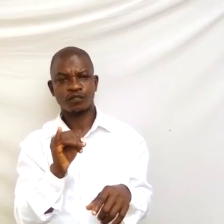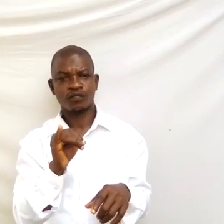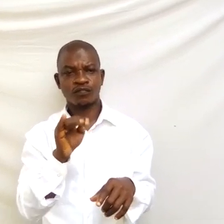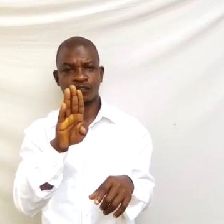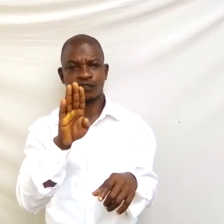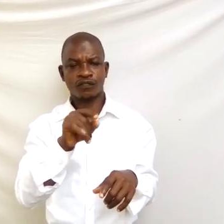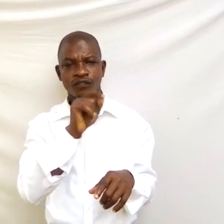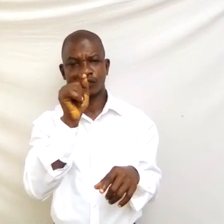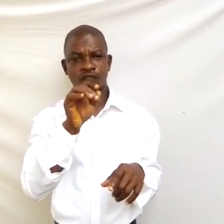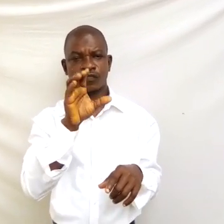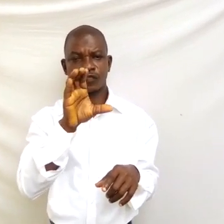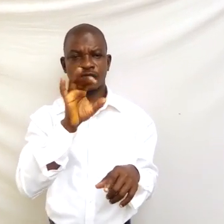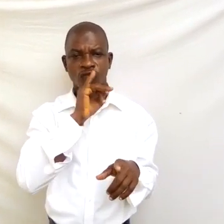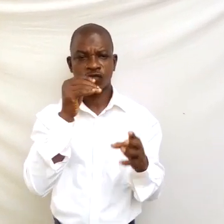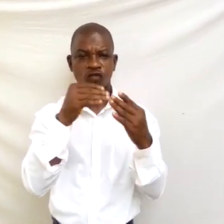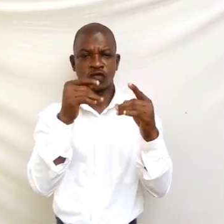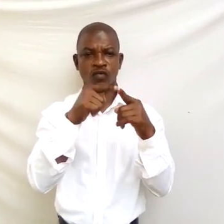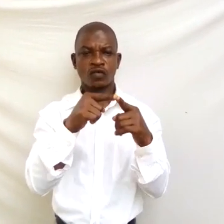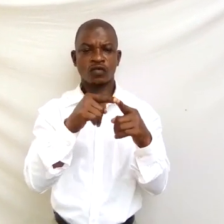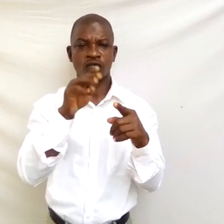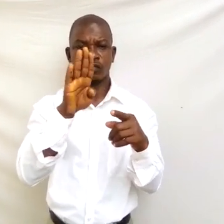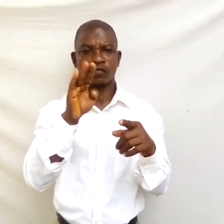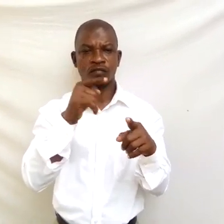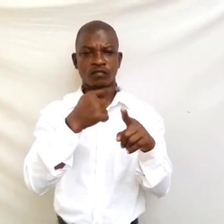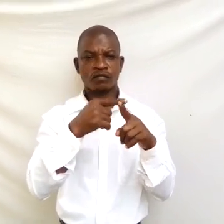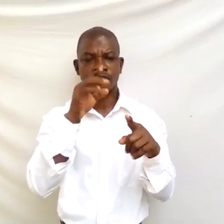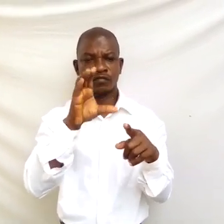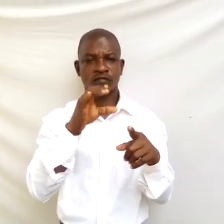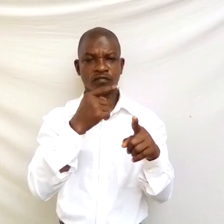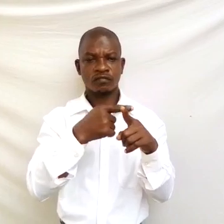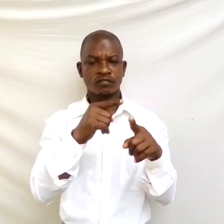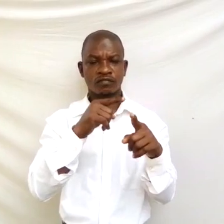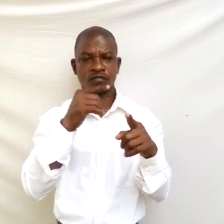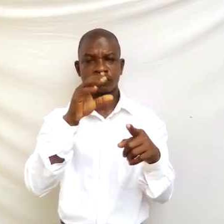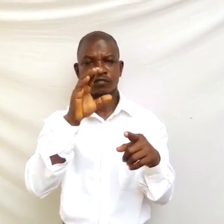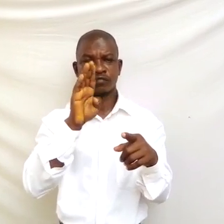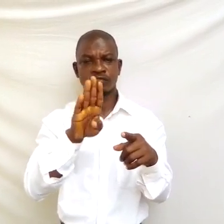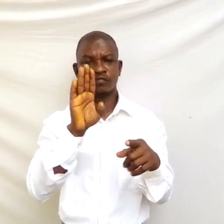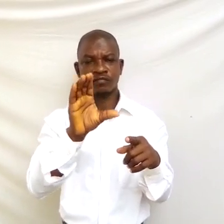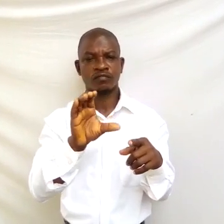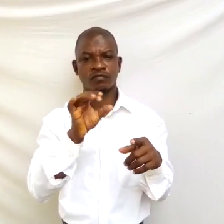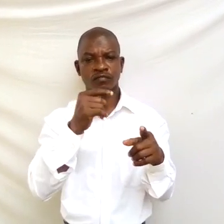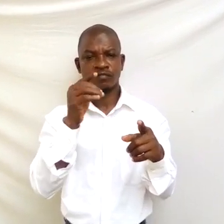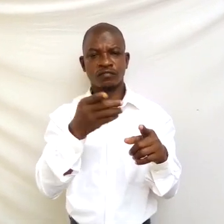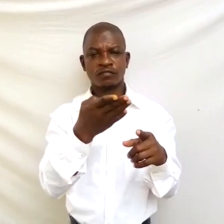B star C is equal to B plus C plus BC. Therefore, A star